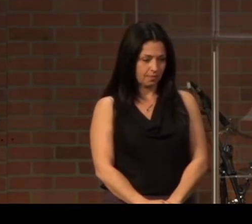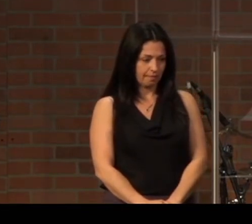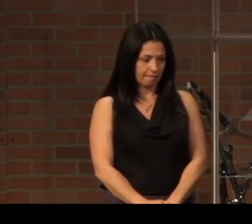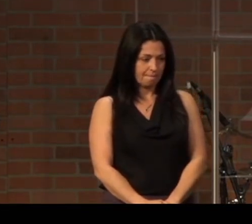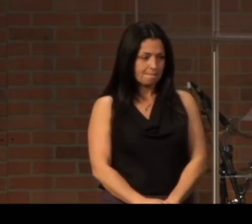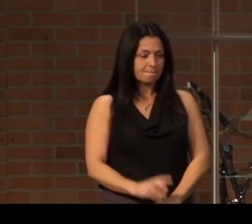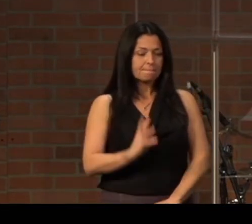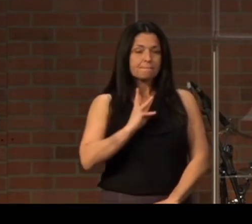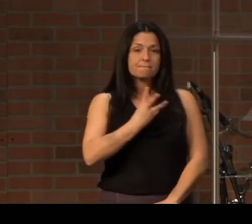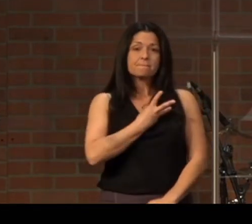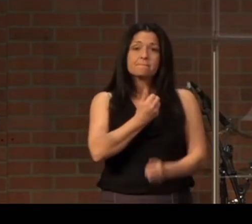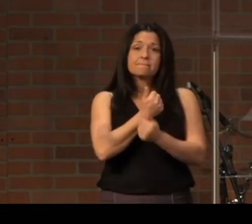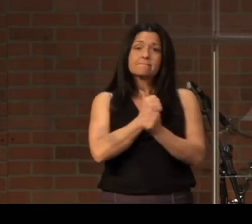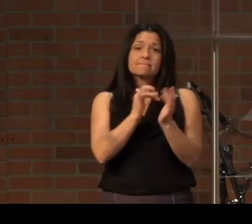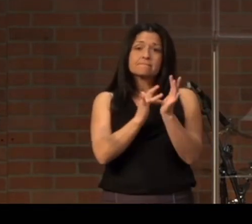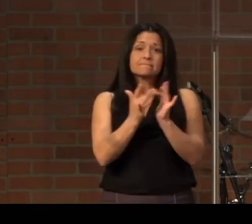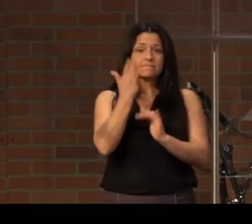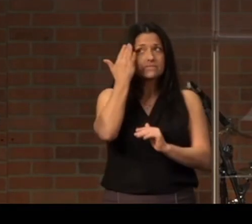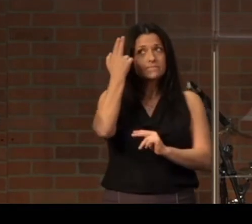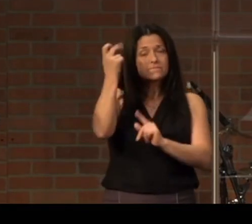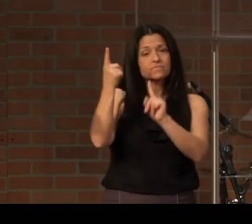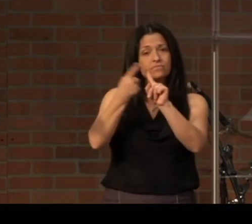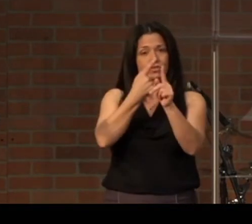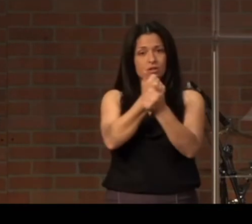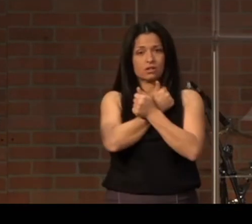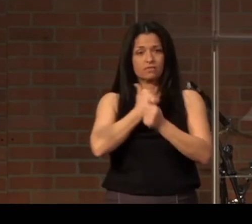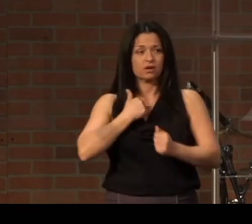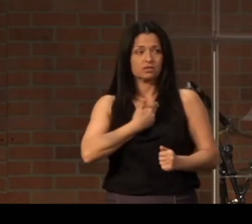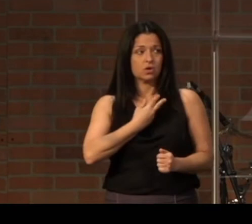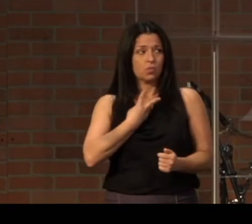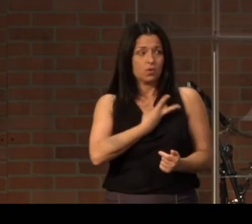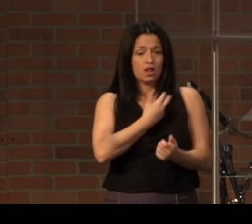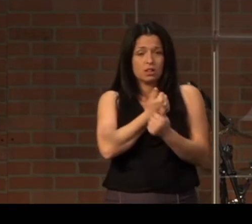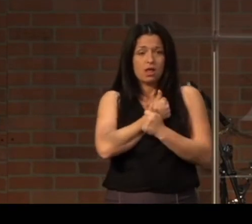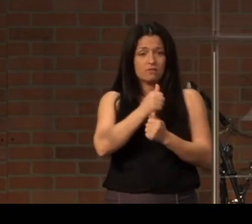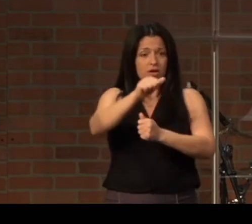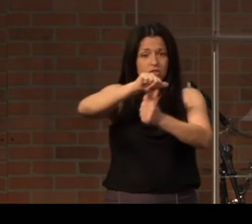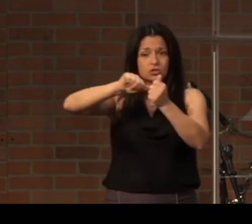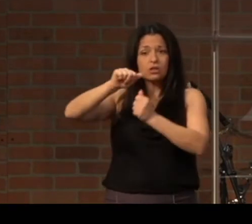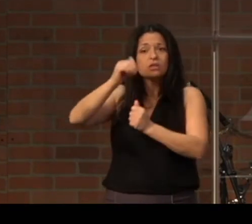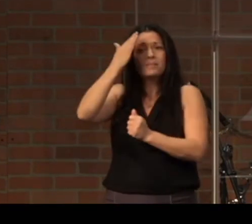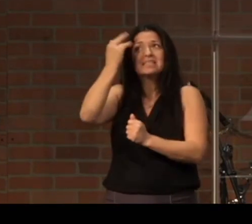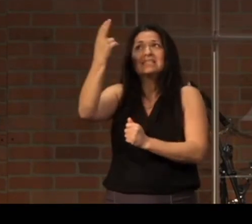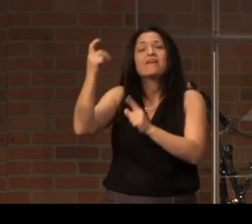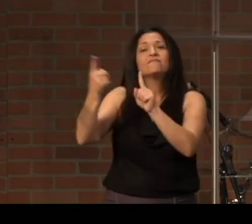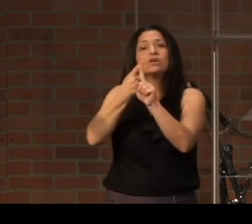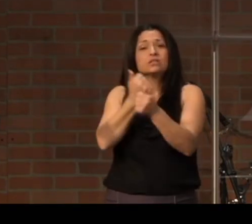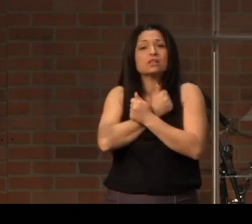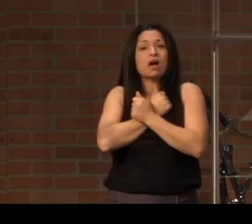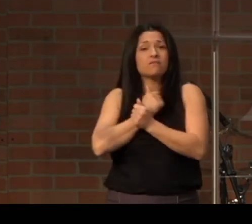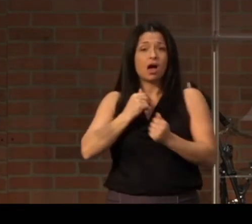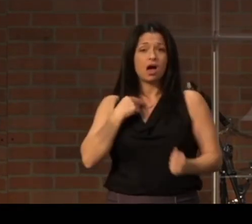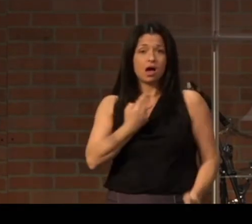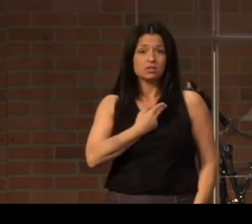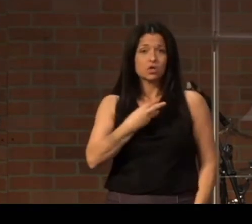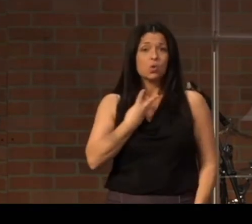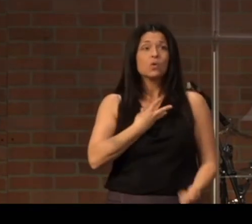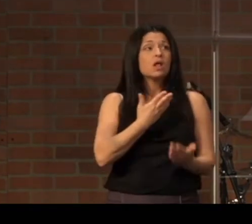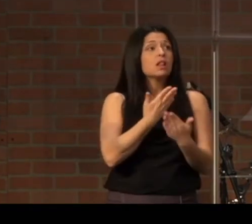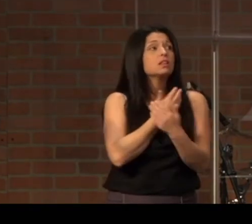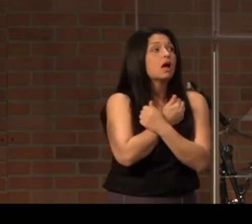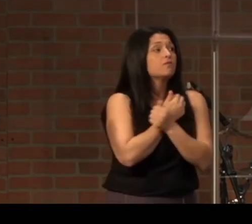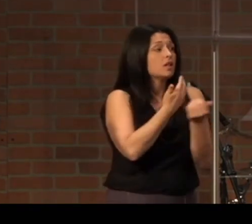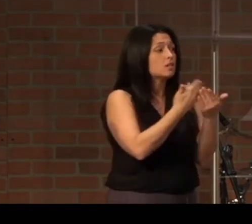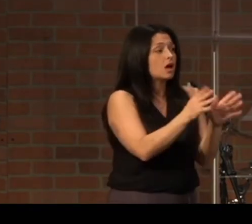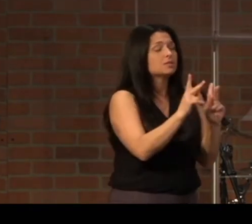We love Jesus because he first loved us. We love one another because he first loved us. We love lost people because he first loved